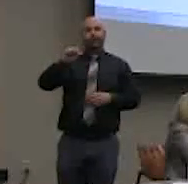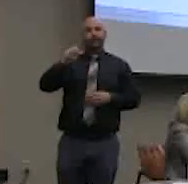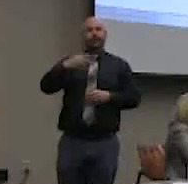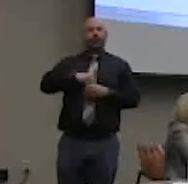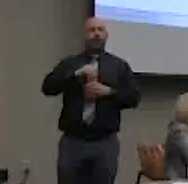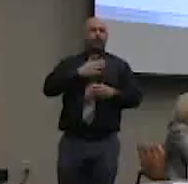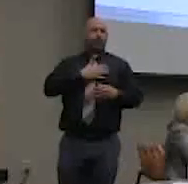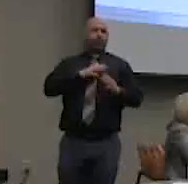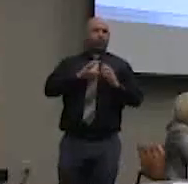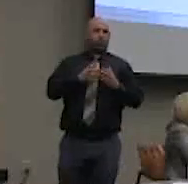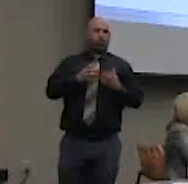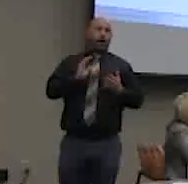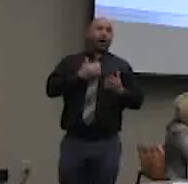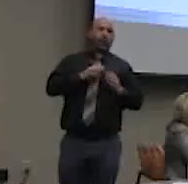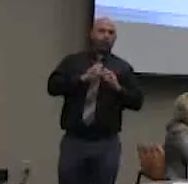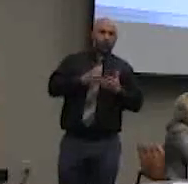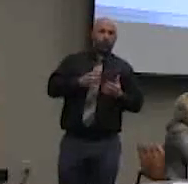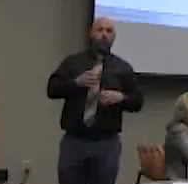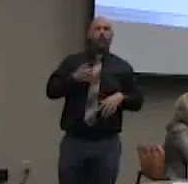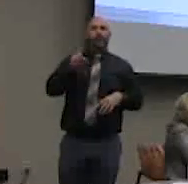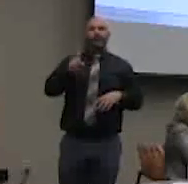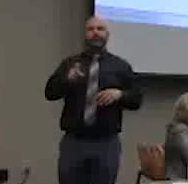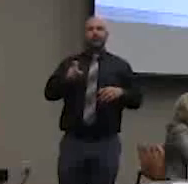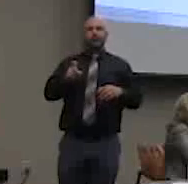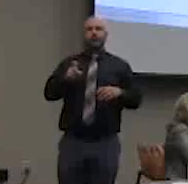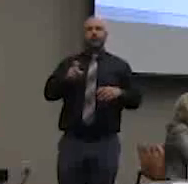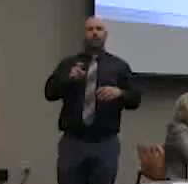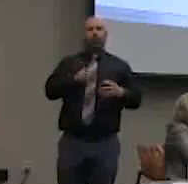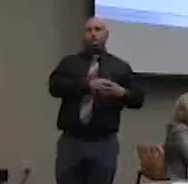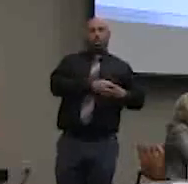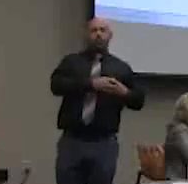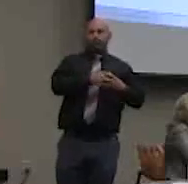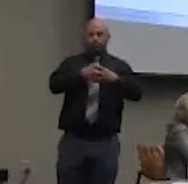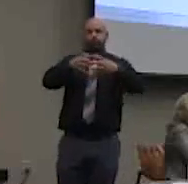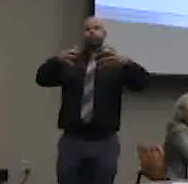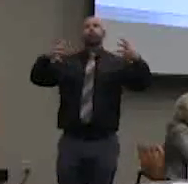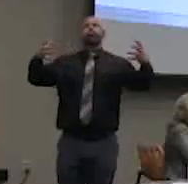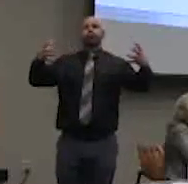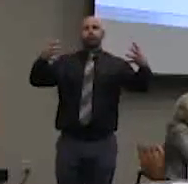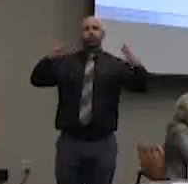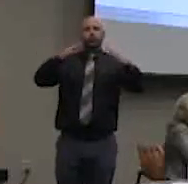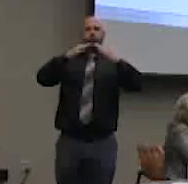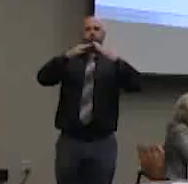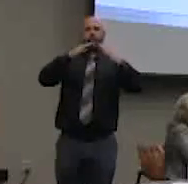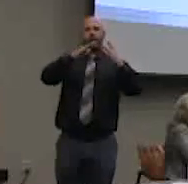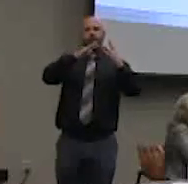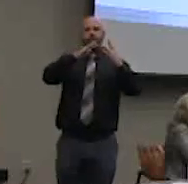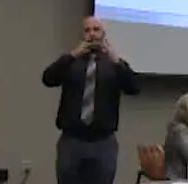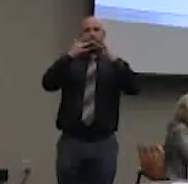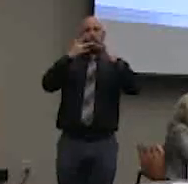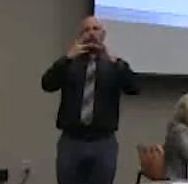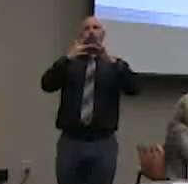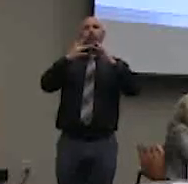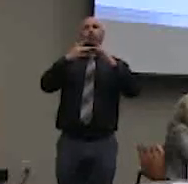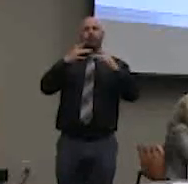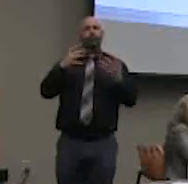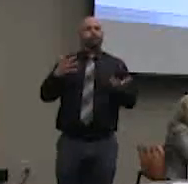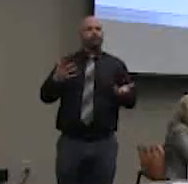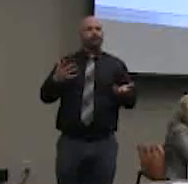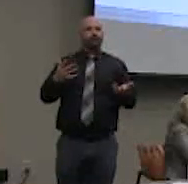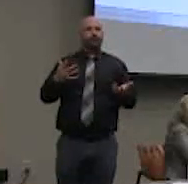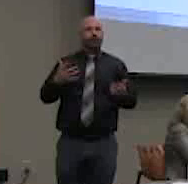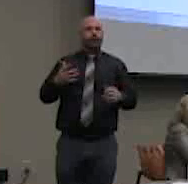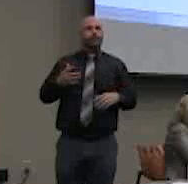because it needs to expand beyond just us as our community network. more than, like Jessica